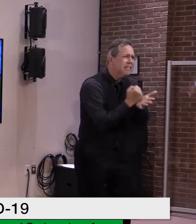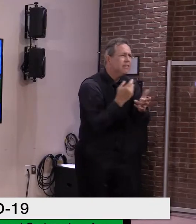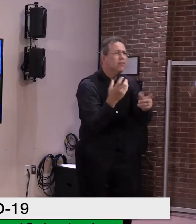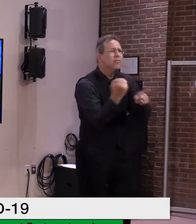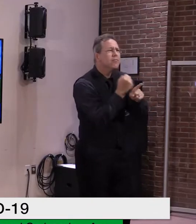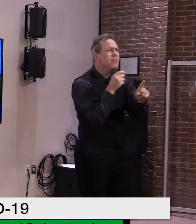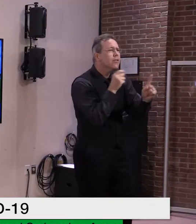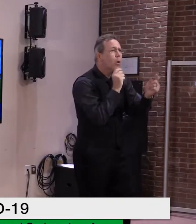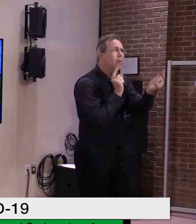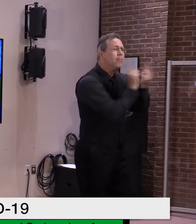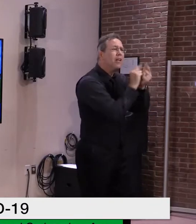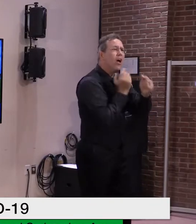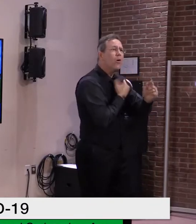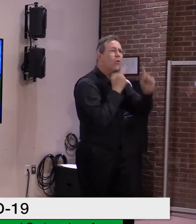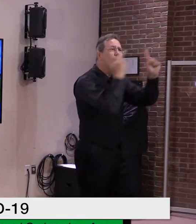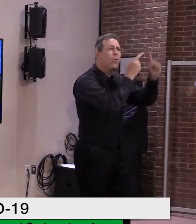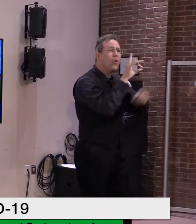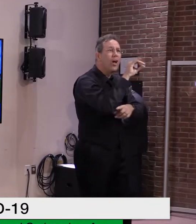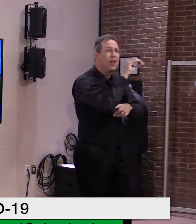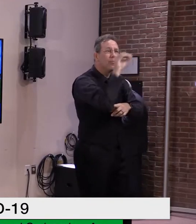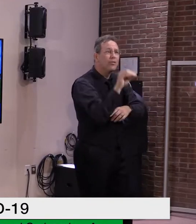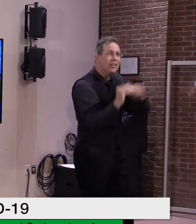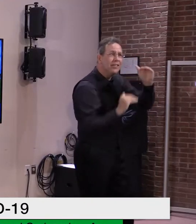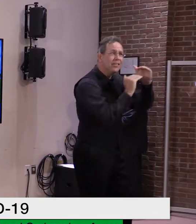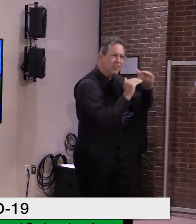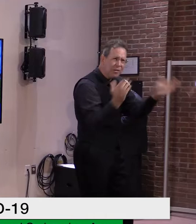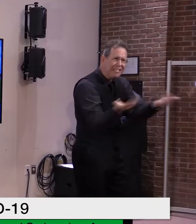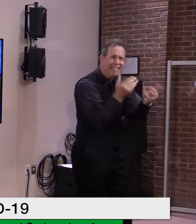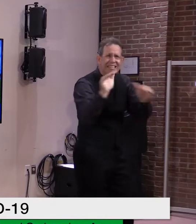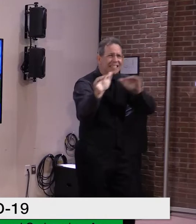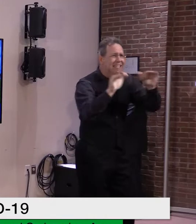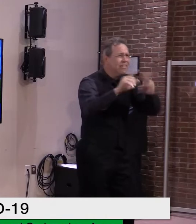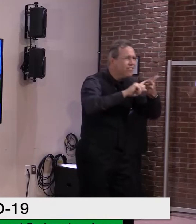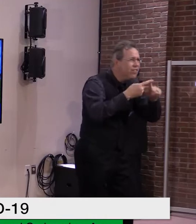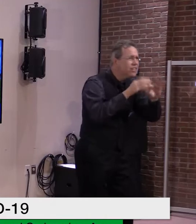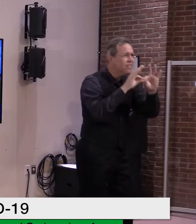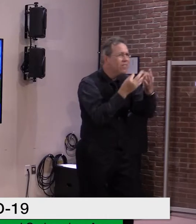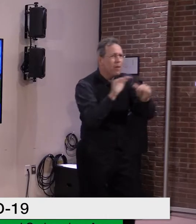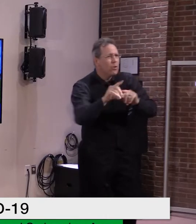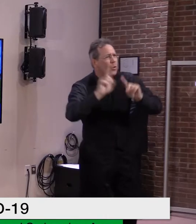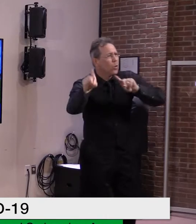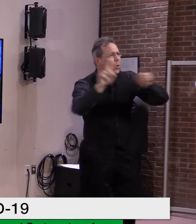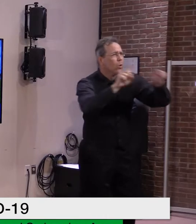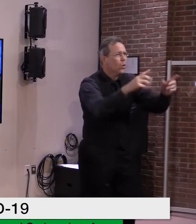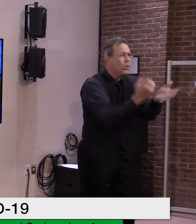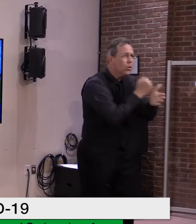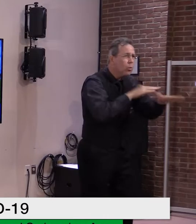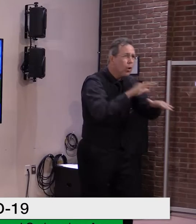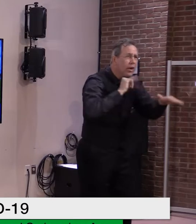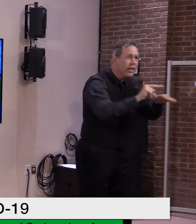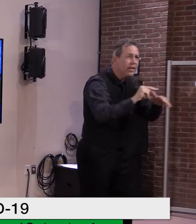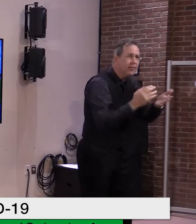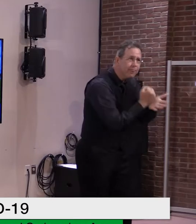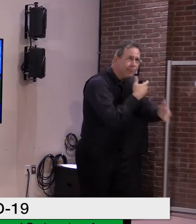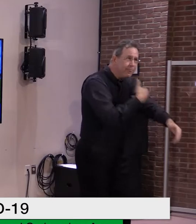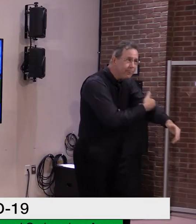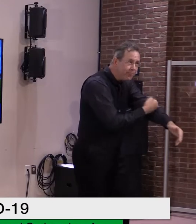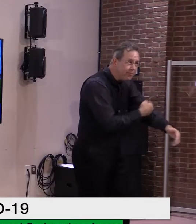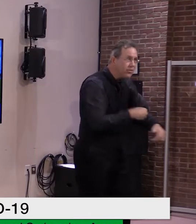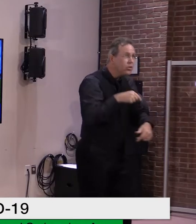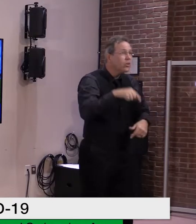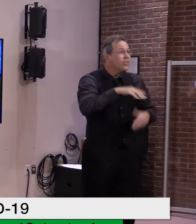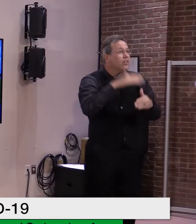possible. Over the weekend, I went to a few pop-up locations myself, including Thunder Road